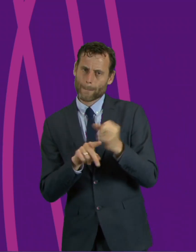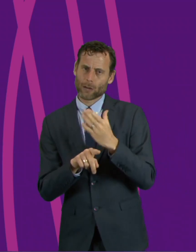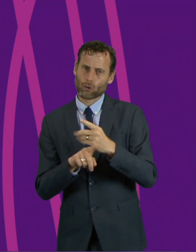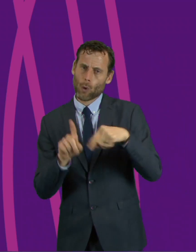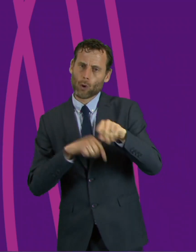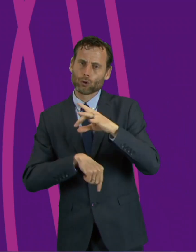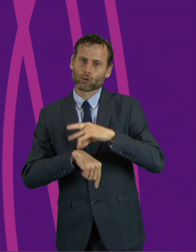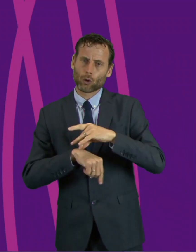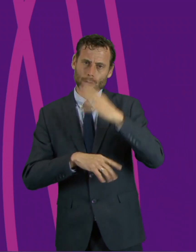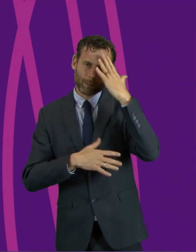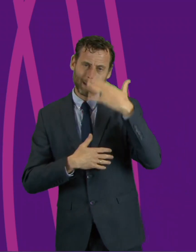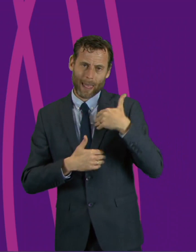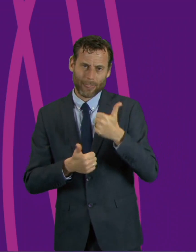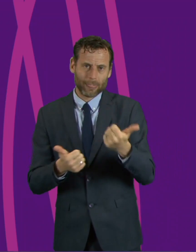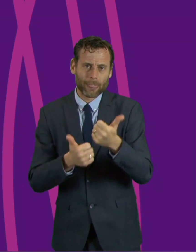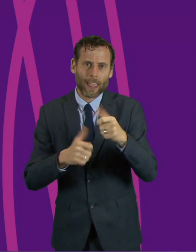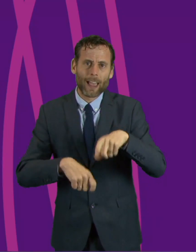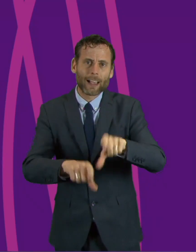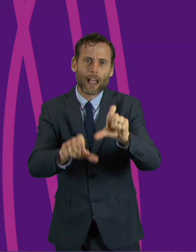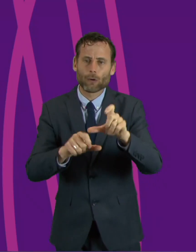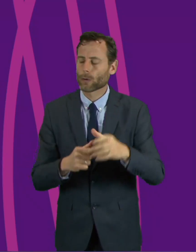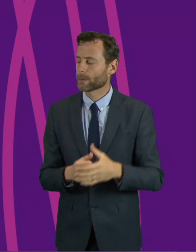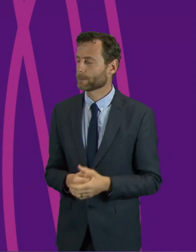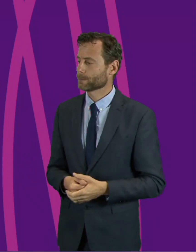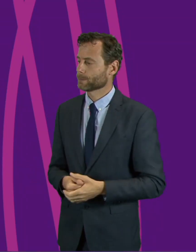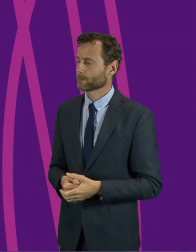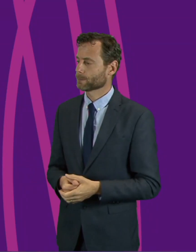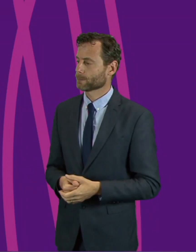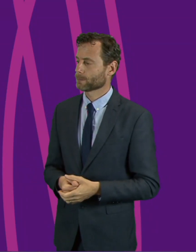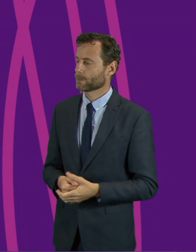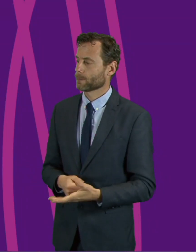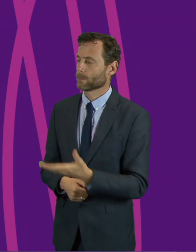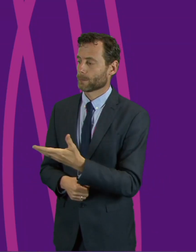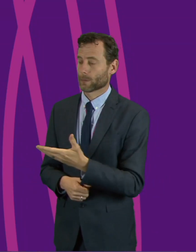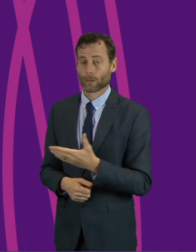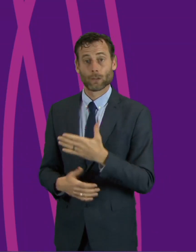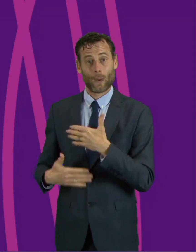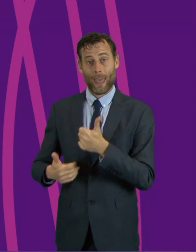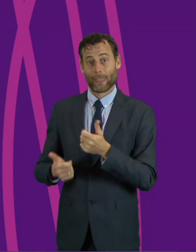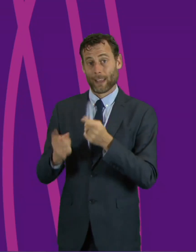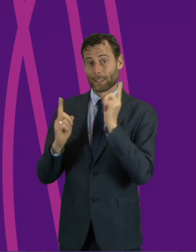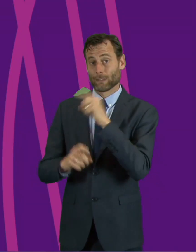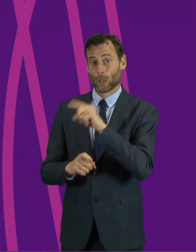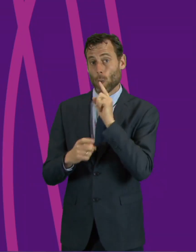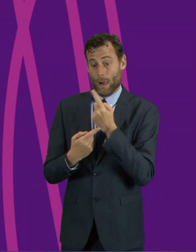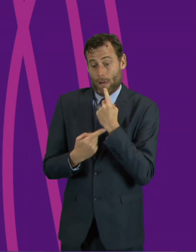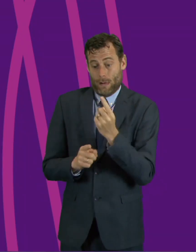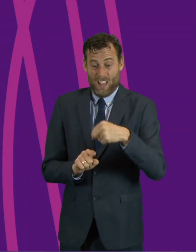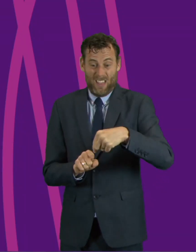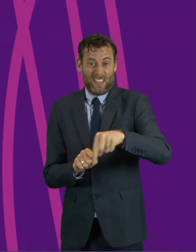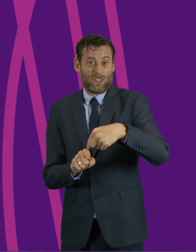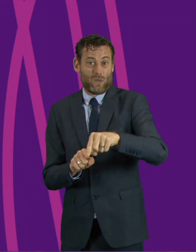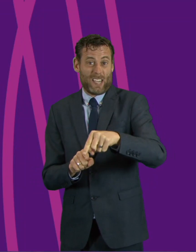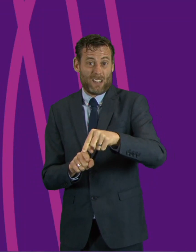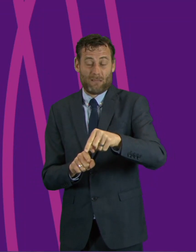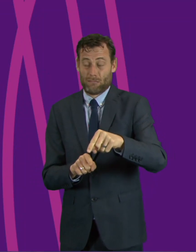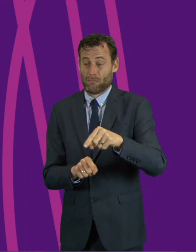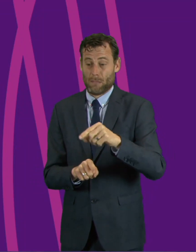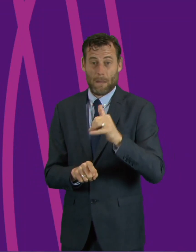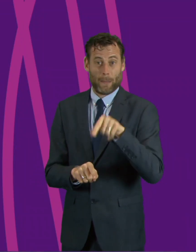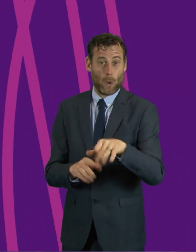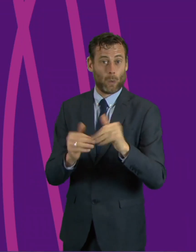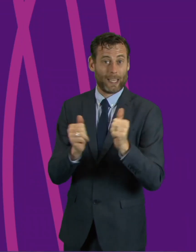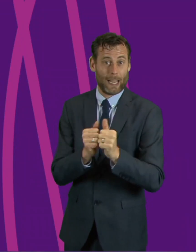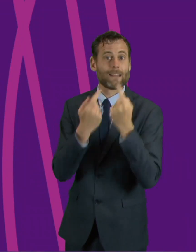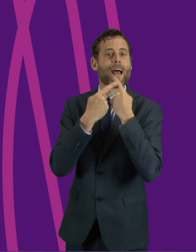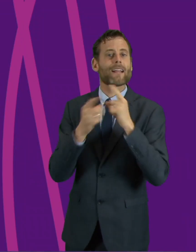doctors? First Minister. The Health Secretary will be announcing and outlining at the end of this week, probably over the weekend,